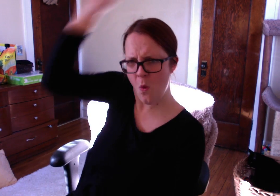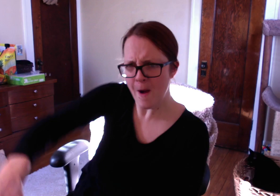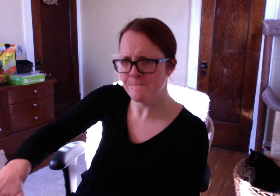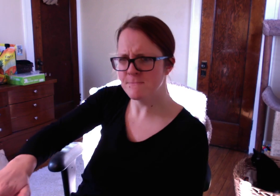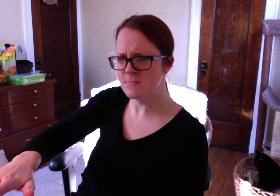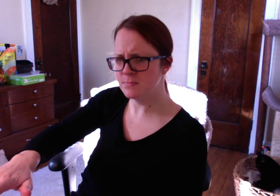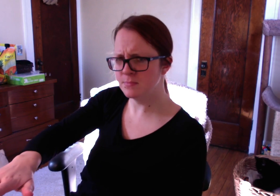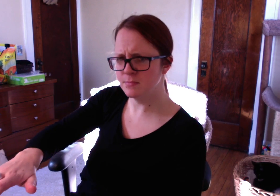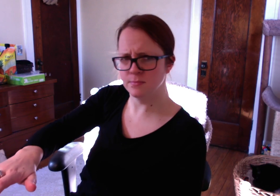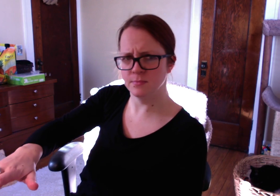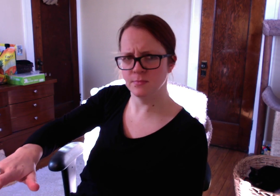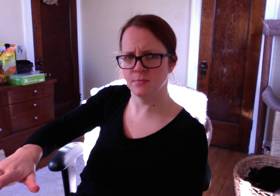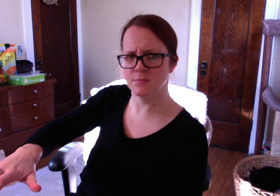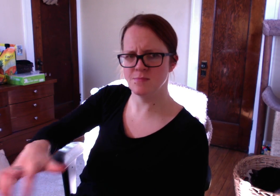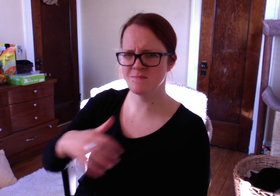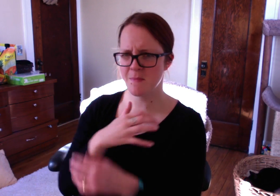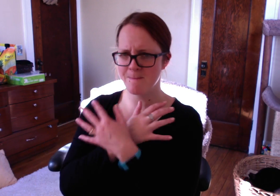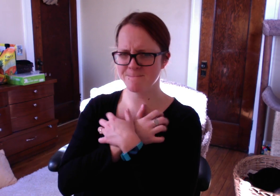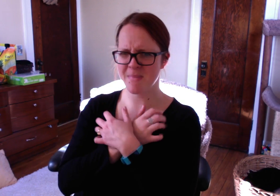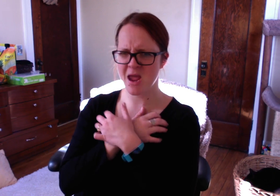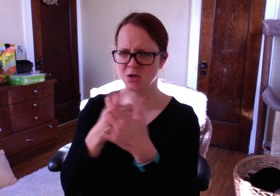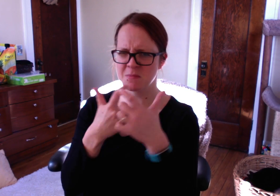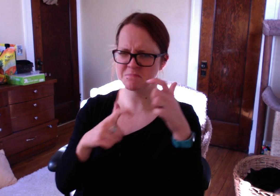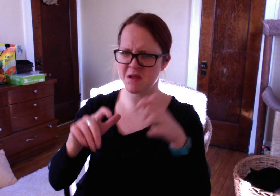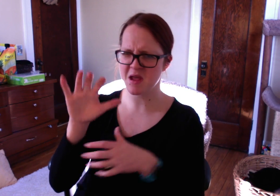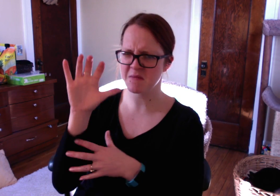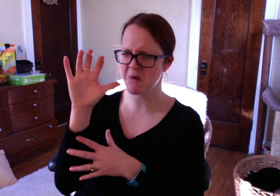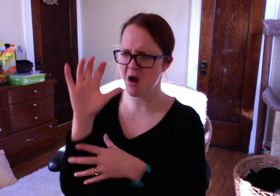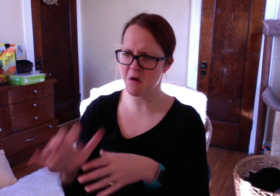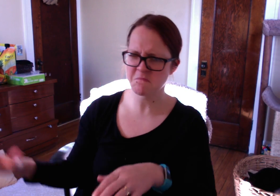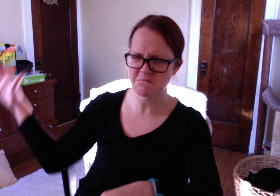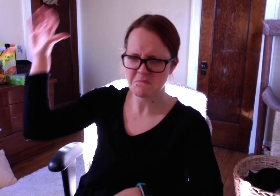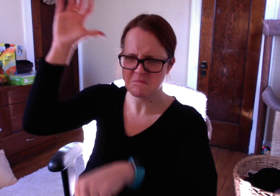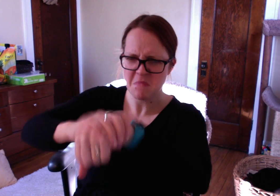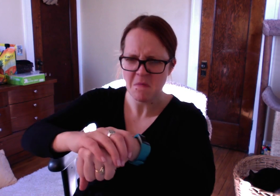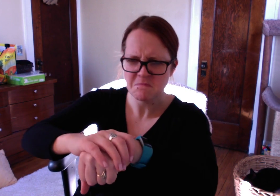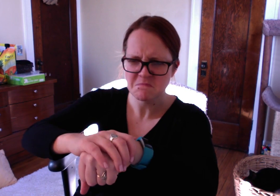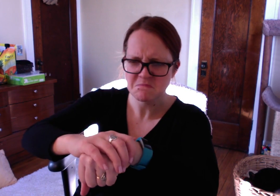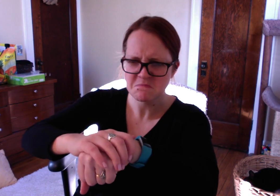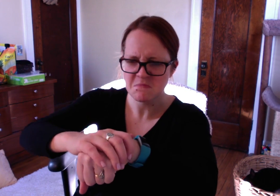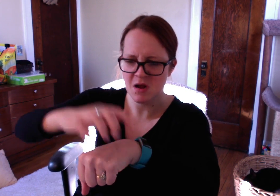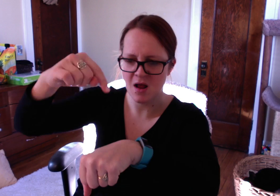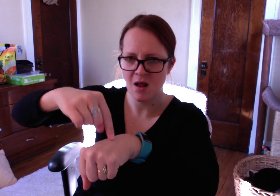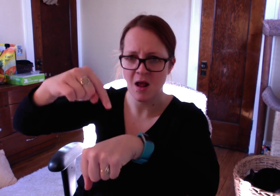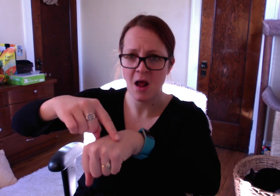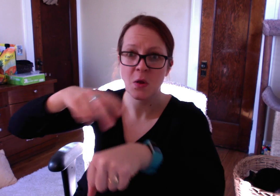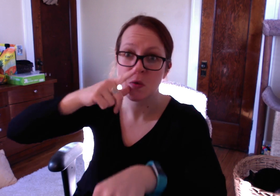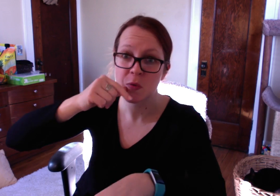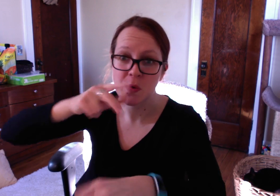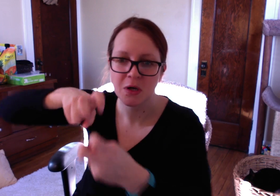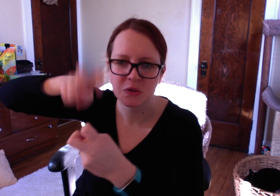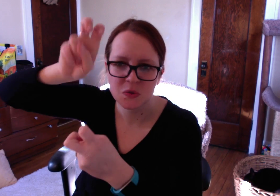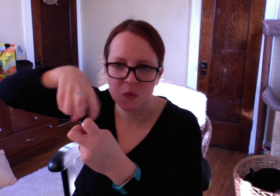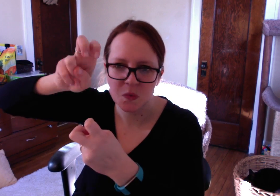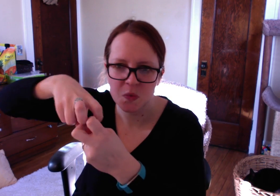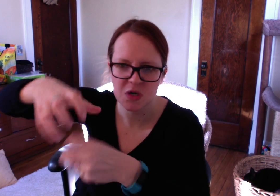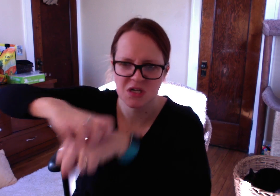Whomp! Bear's big paw came down on Little Brown Squirrel, pinning him to the ground.